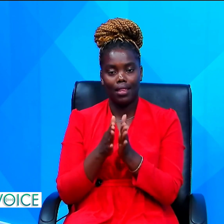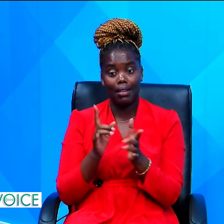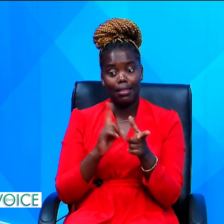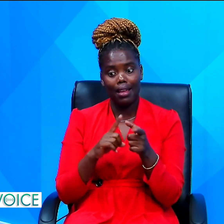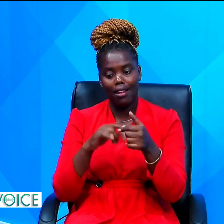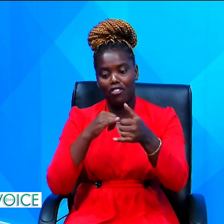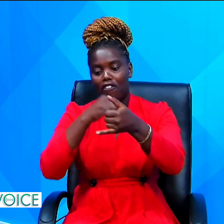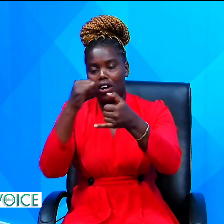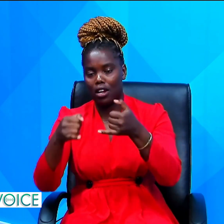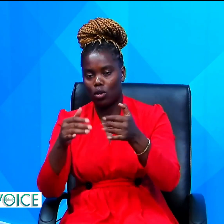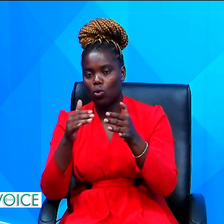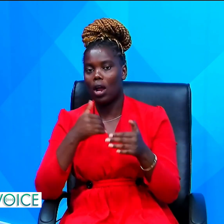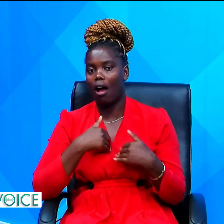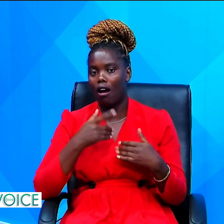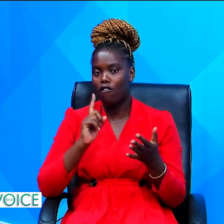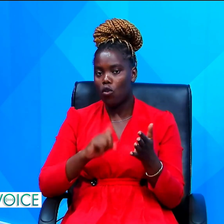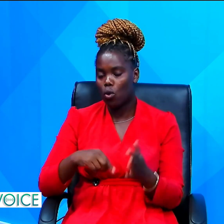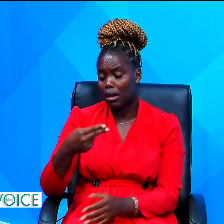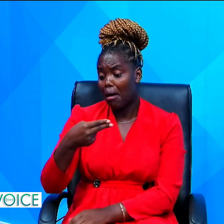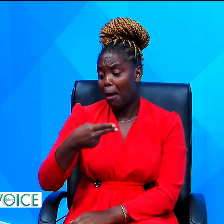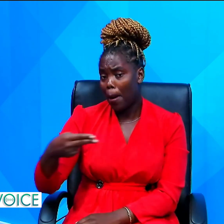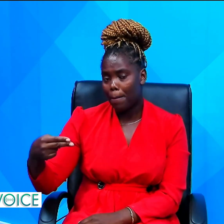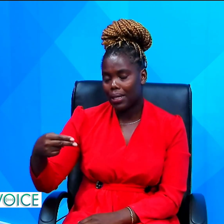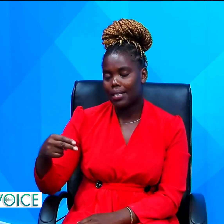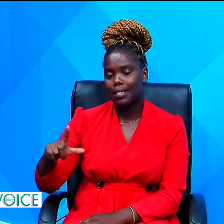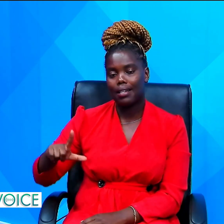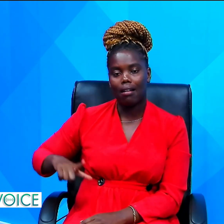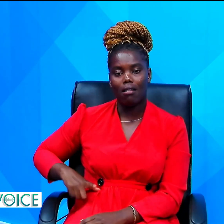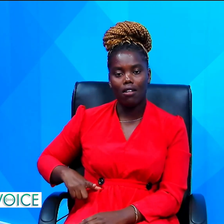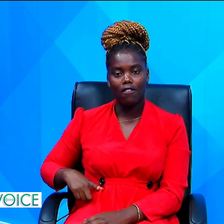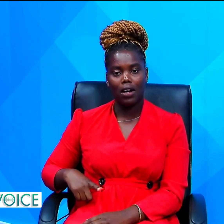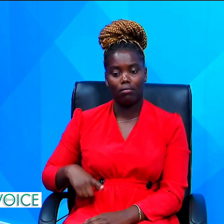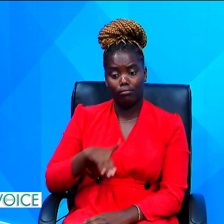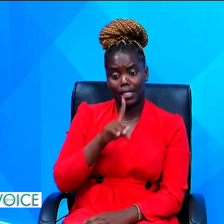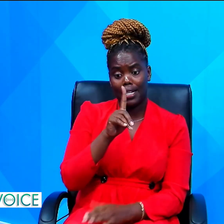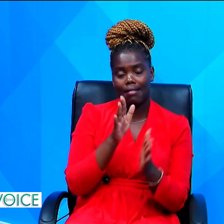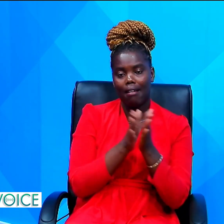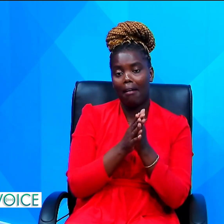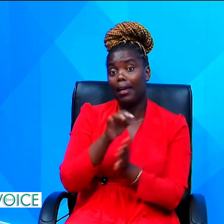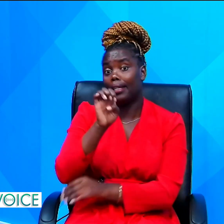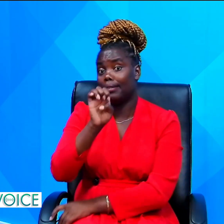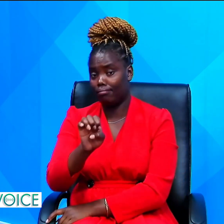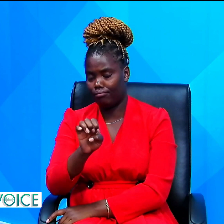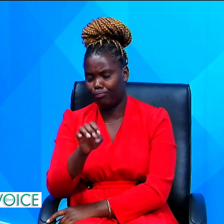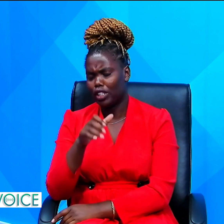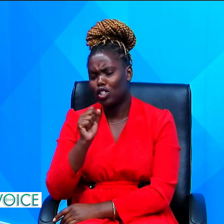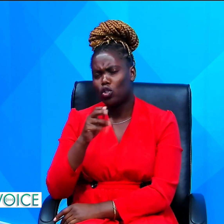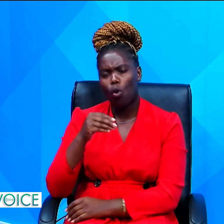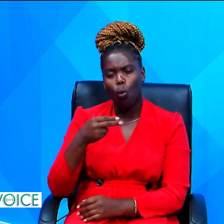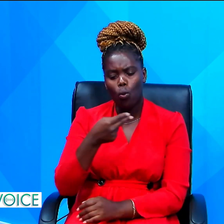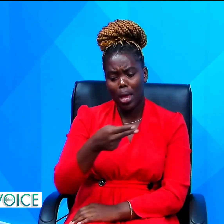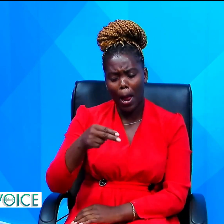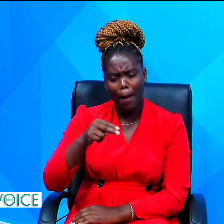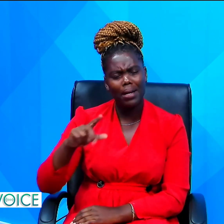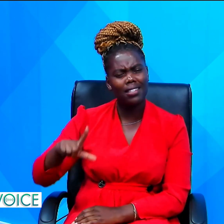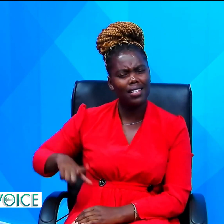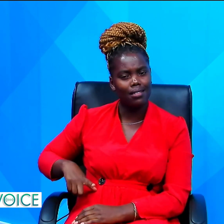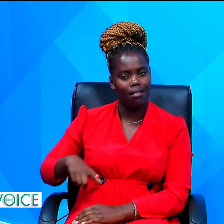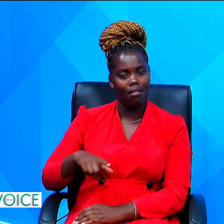And finally, we have hepatitis D and E. So